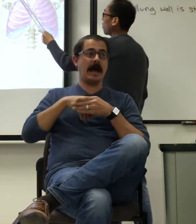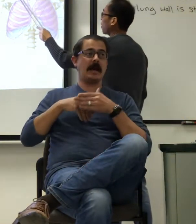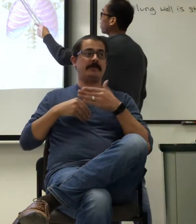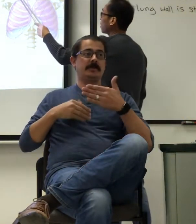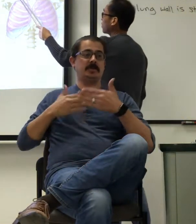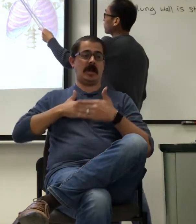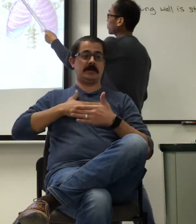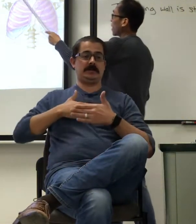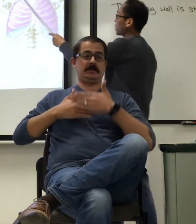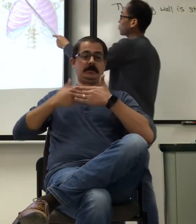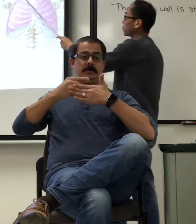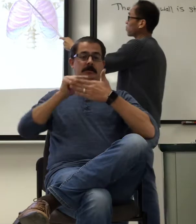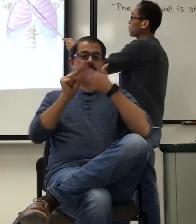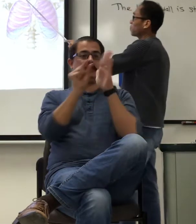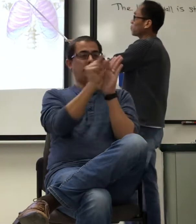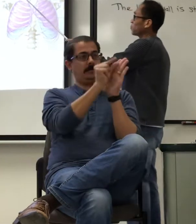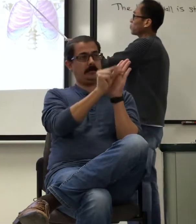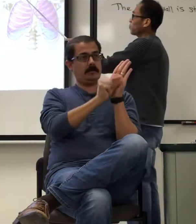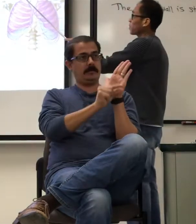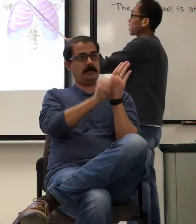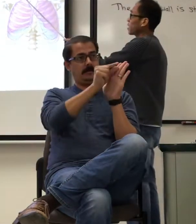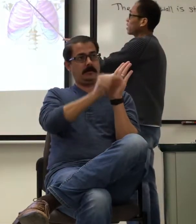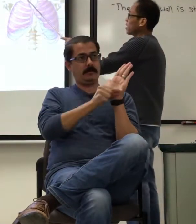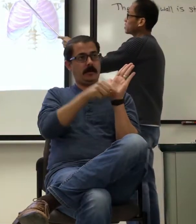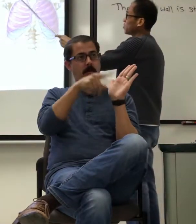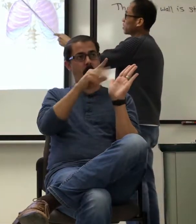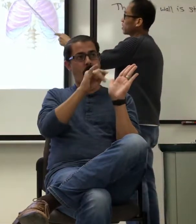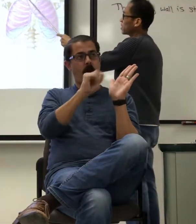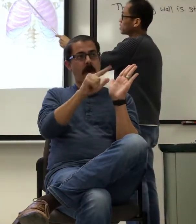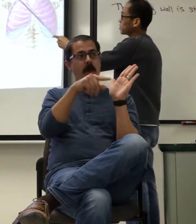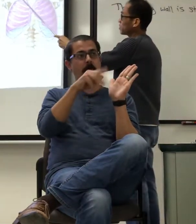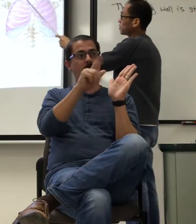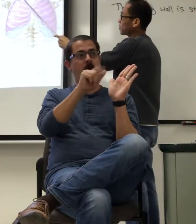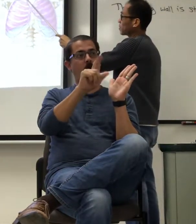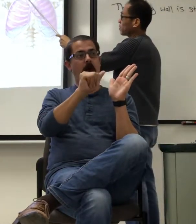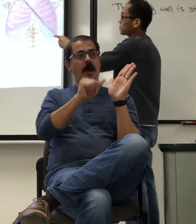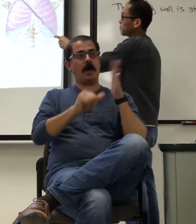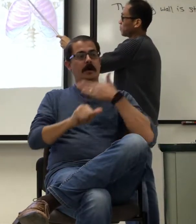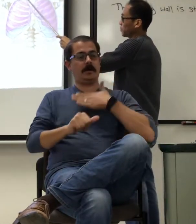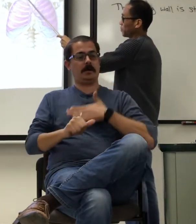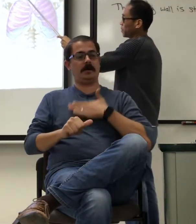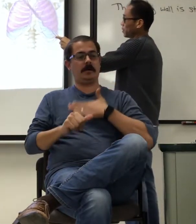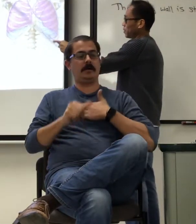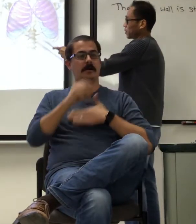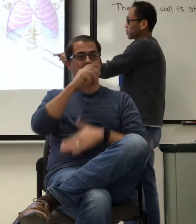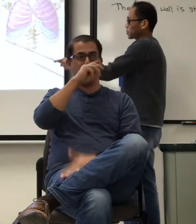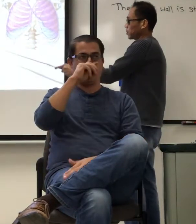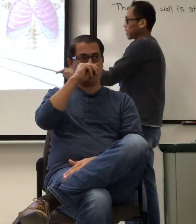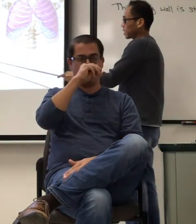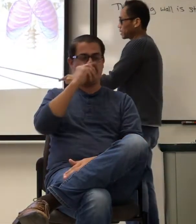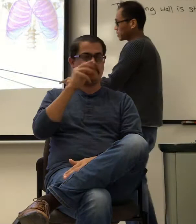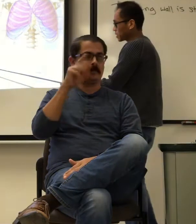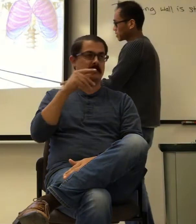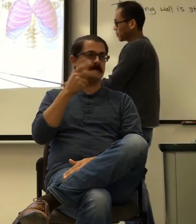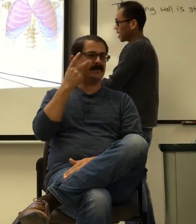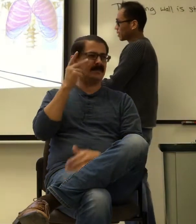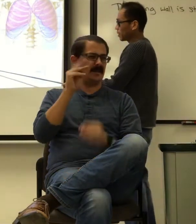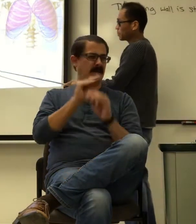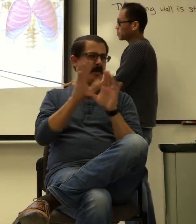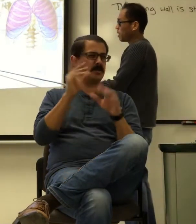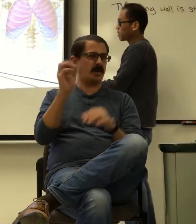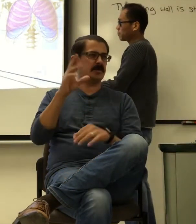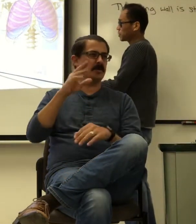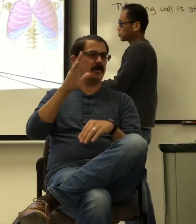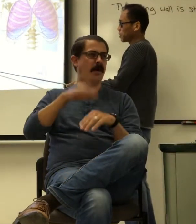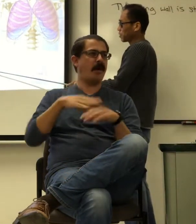wall, the parietal pleura. Okay? And so you can look at this little close-up view. You can also look at it schematically